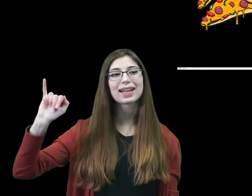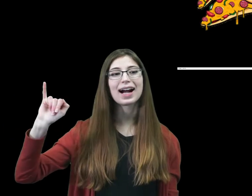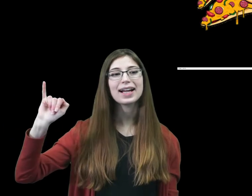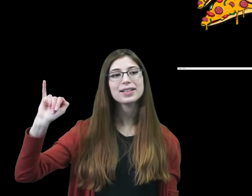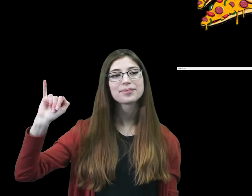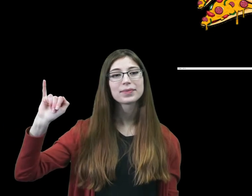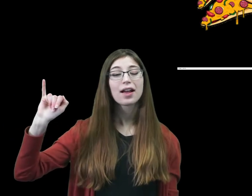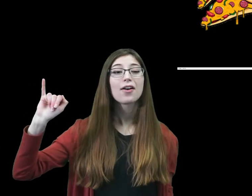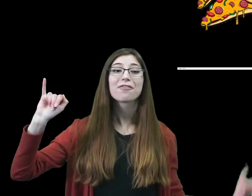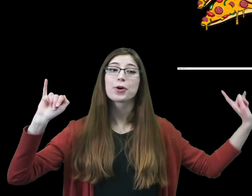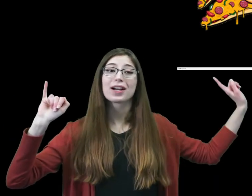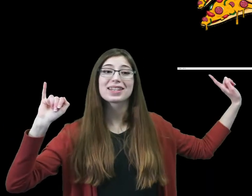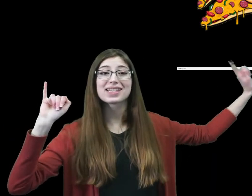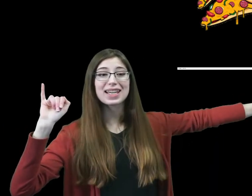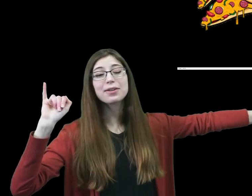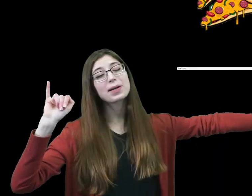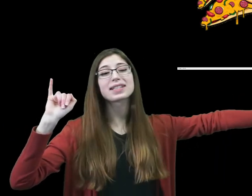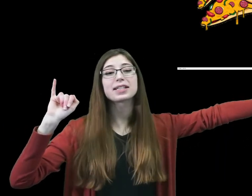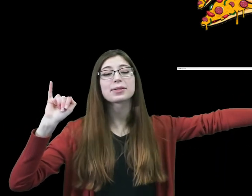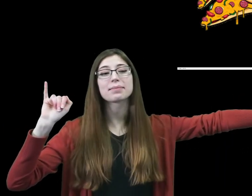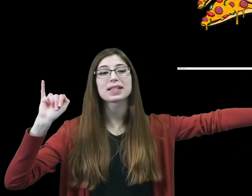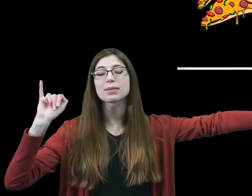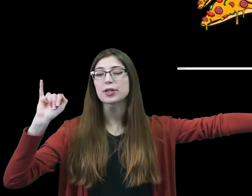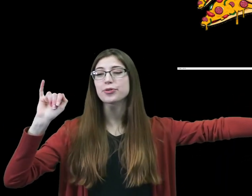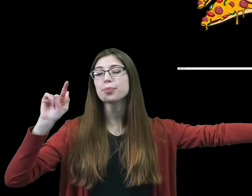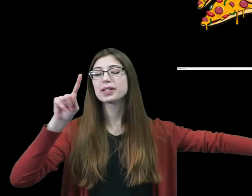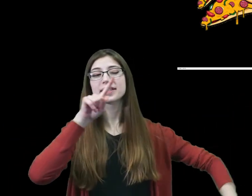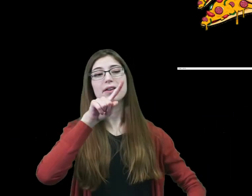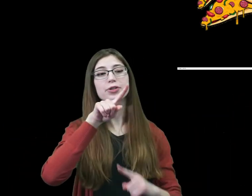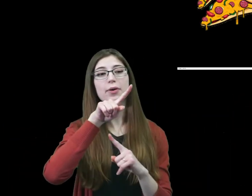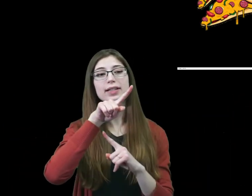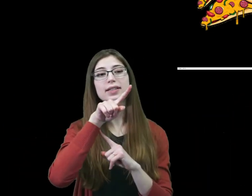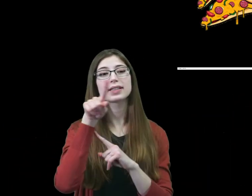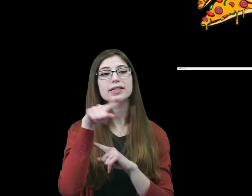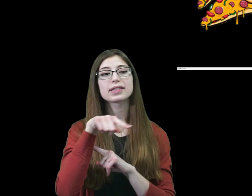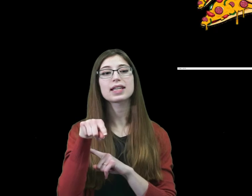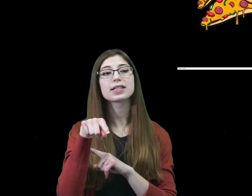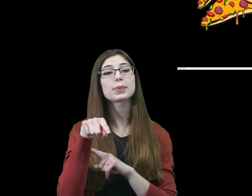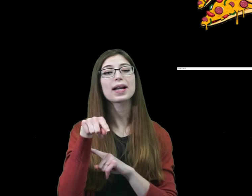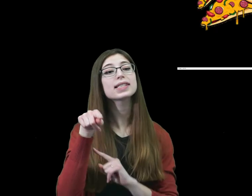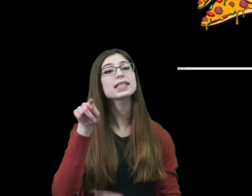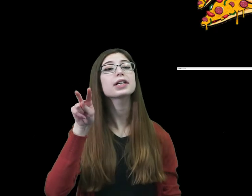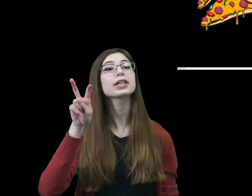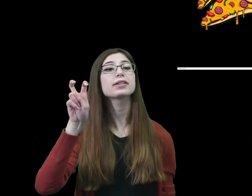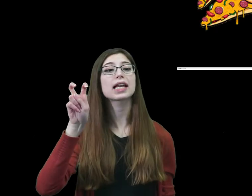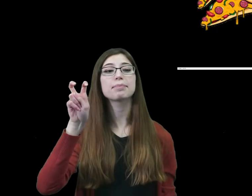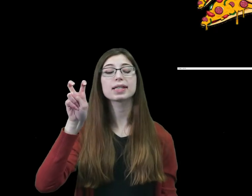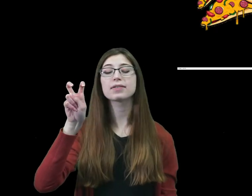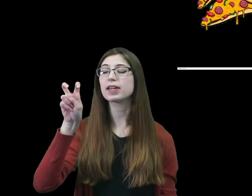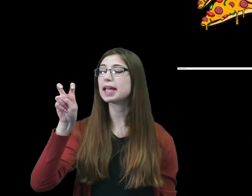I. For the Z, we get to do something special, where instead of drawing the letter Z twice, you're going to use a bent V hand